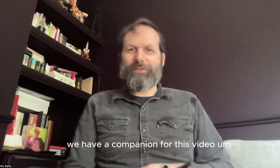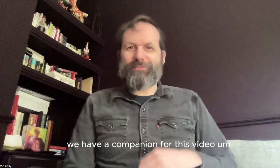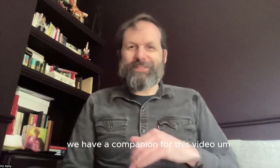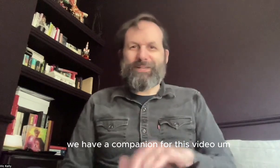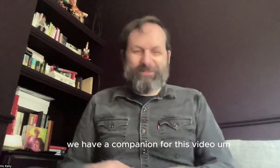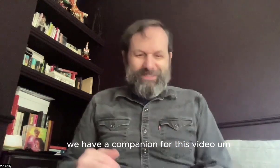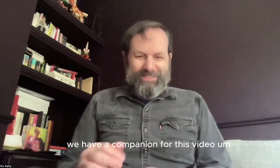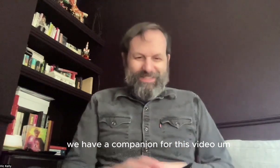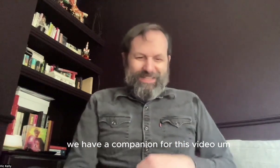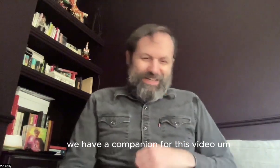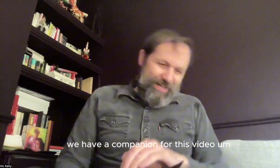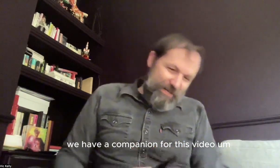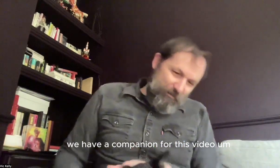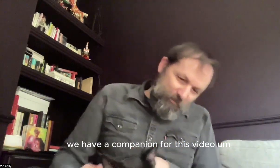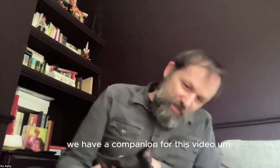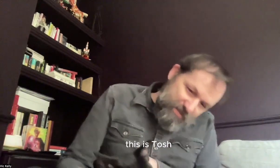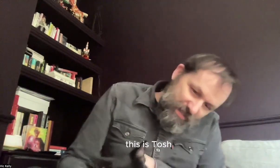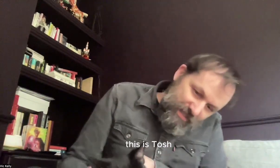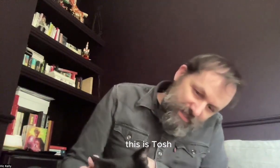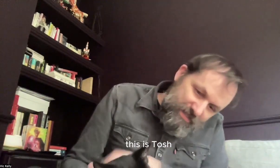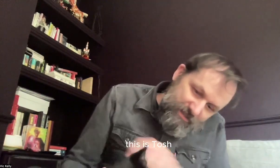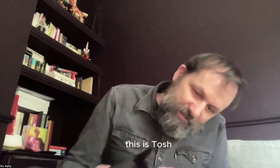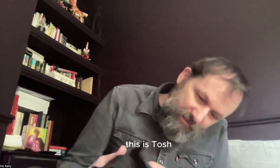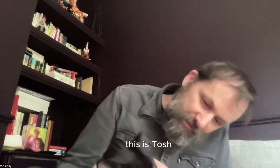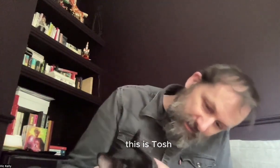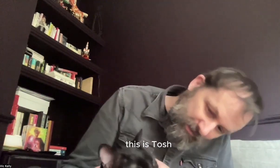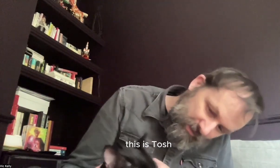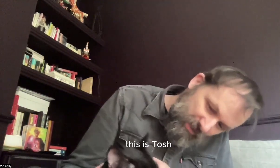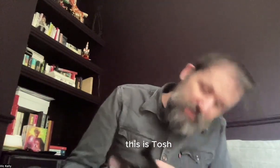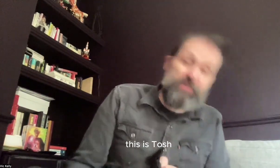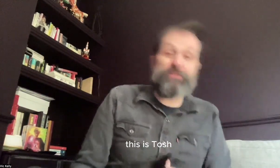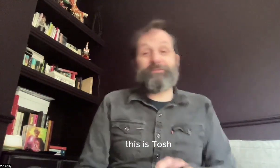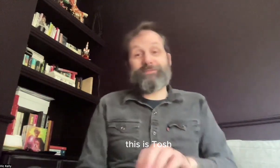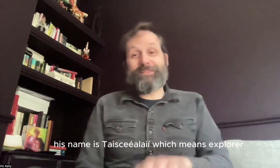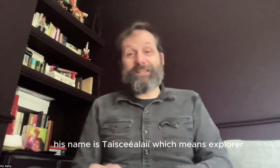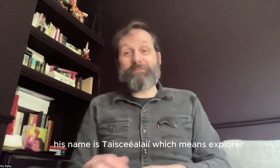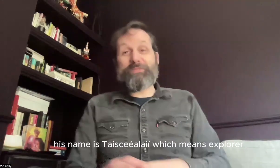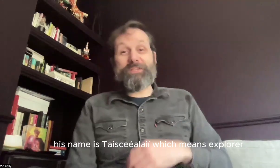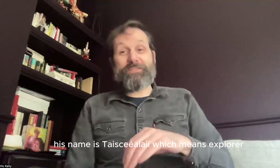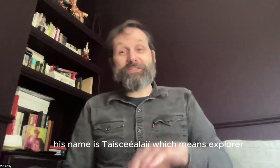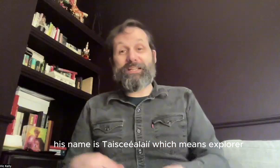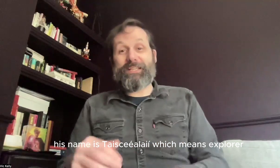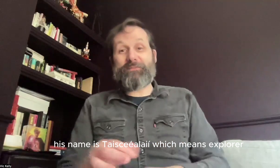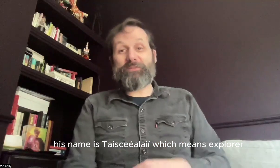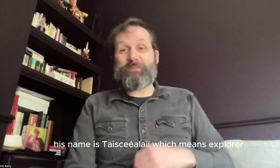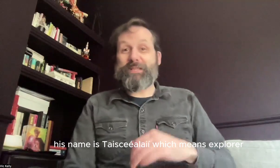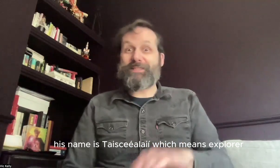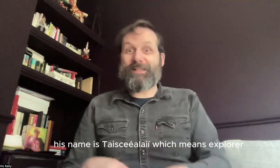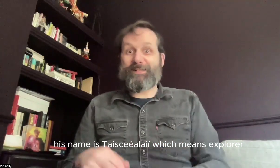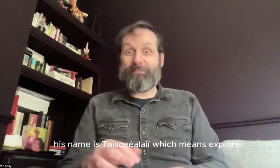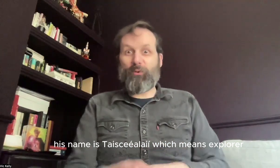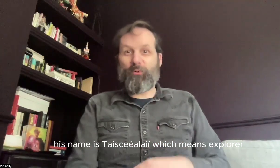this video. This is Tush. His name is Tushkali, which means